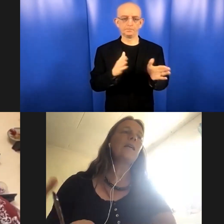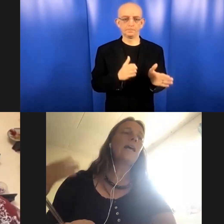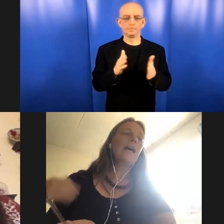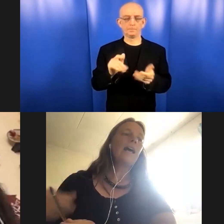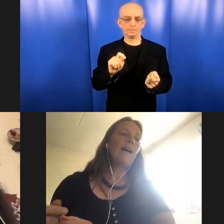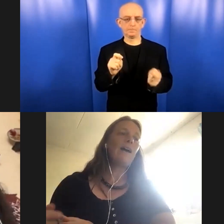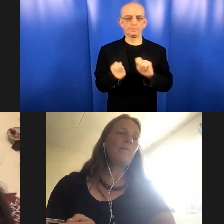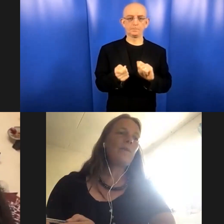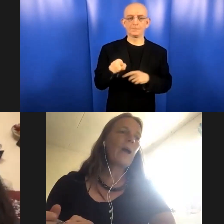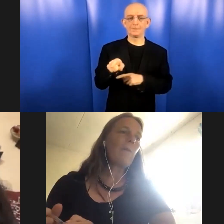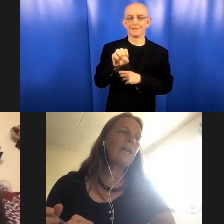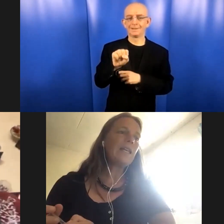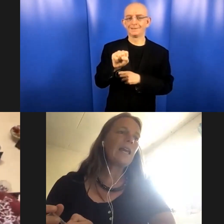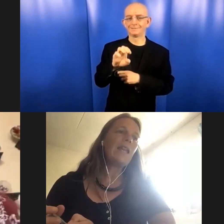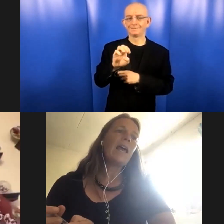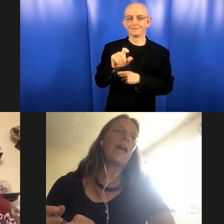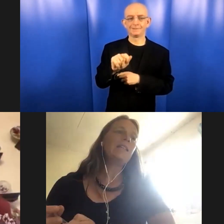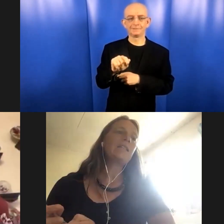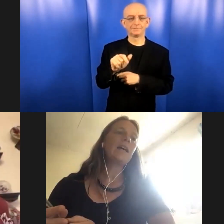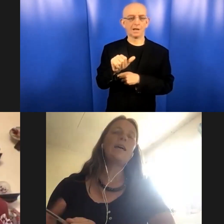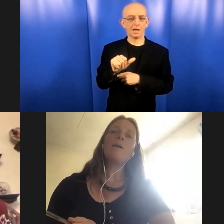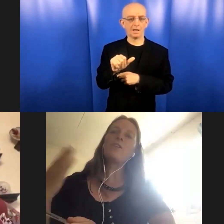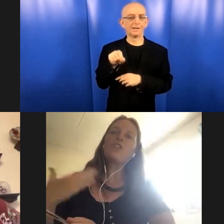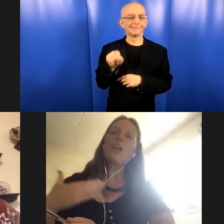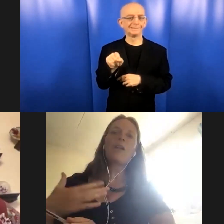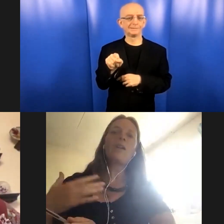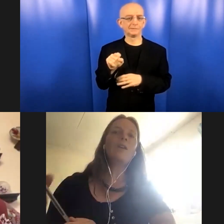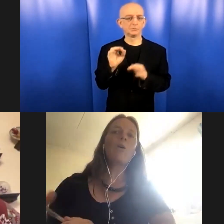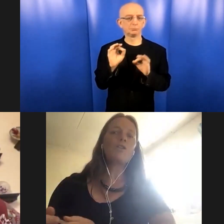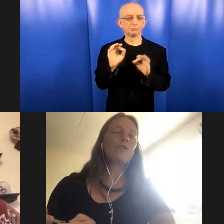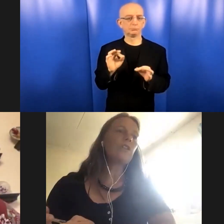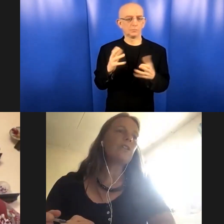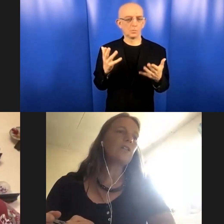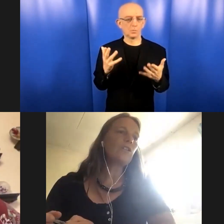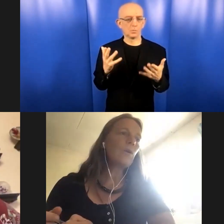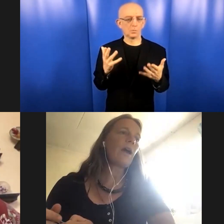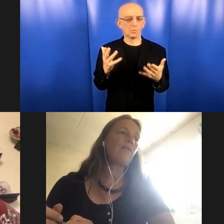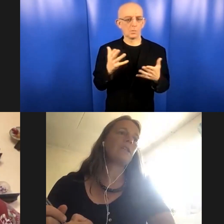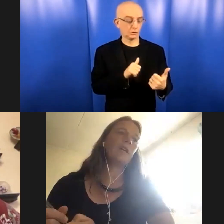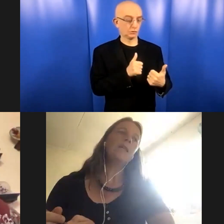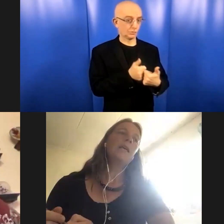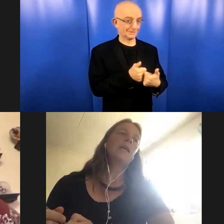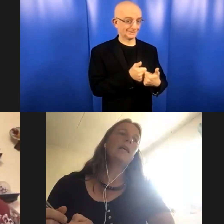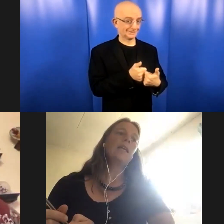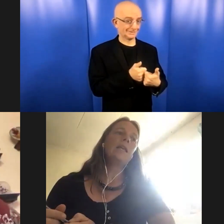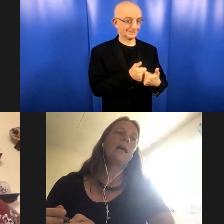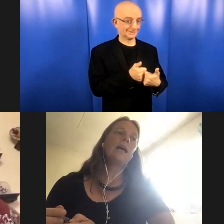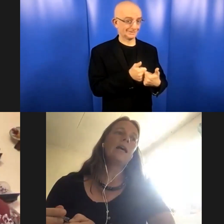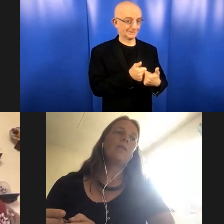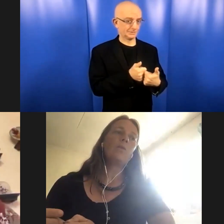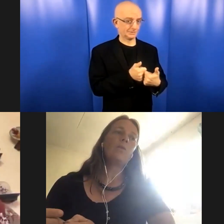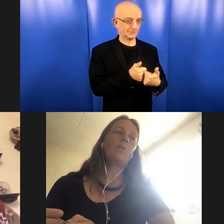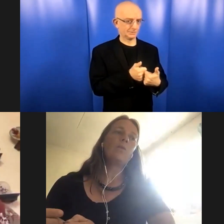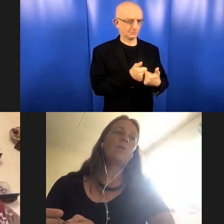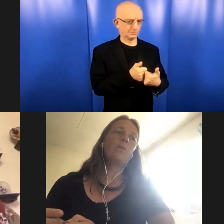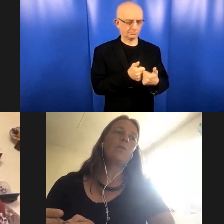mind coming in again and sharing the opportunities that you have seen in the